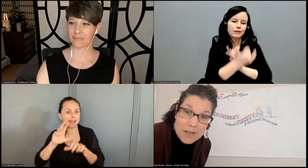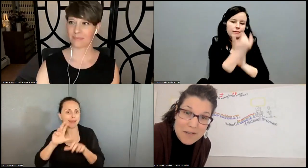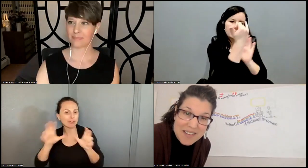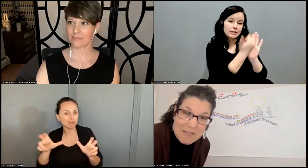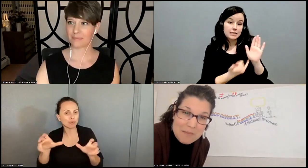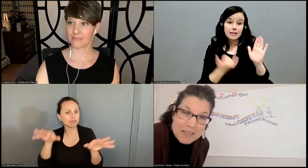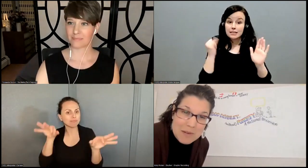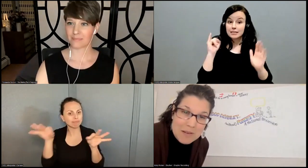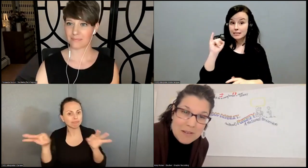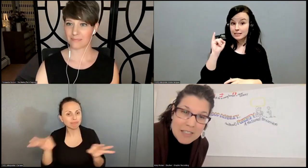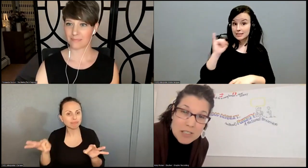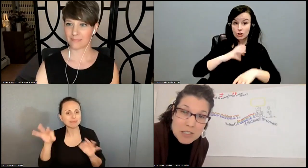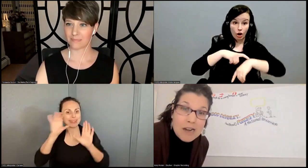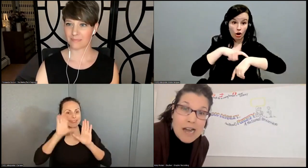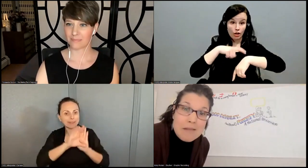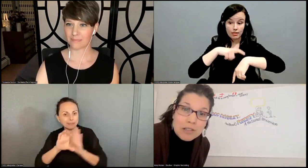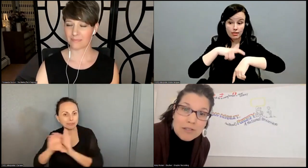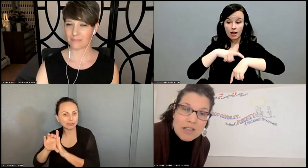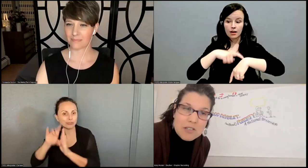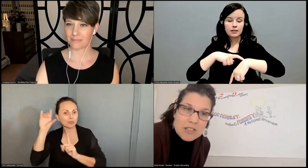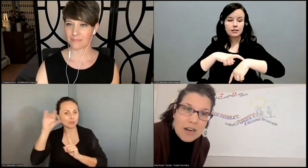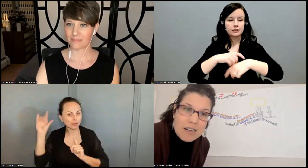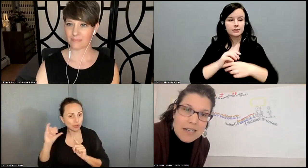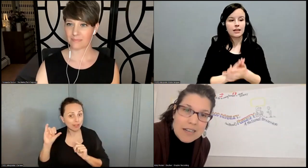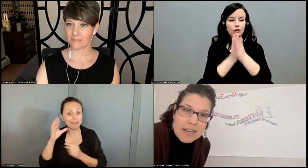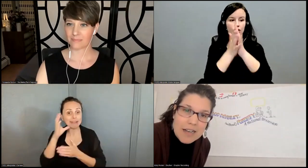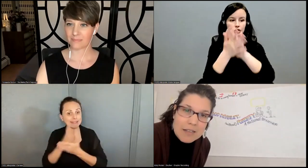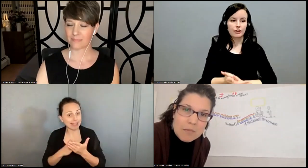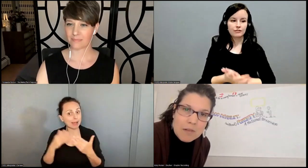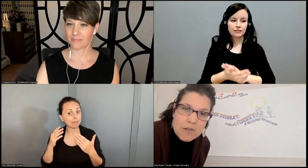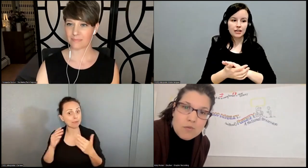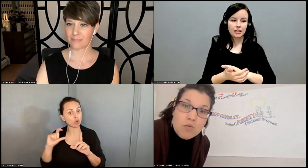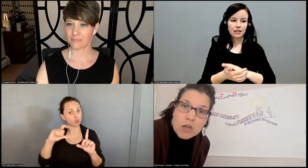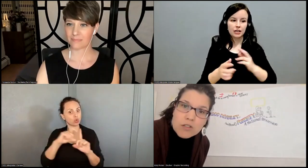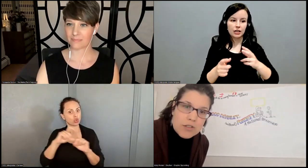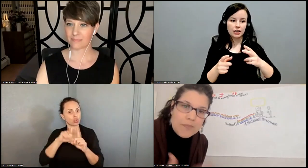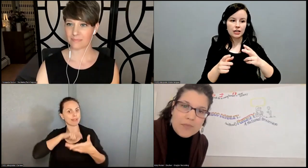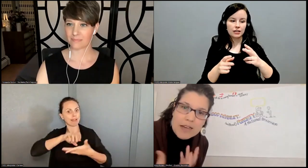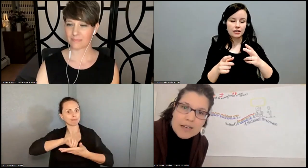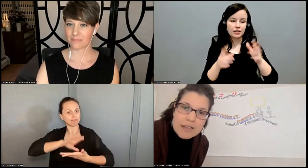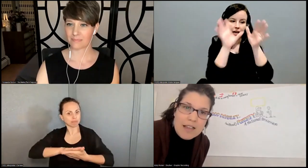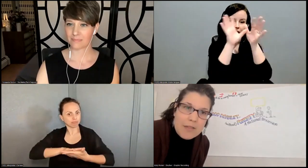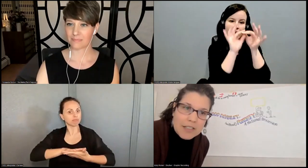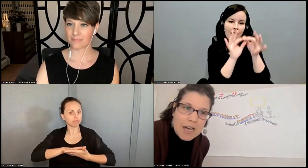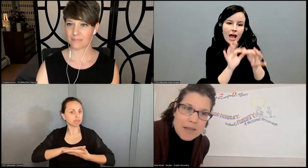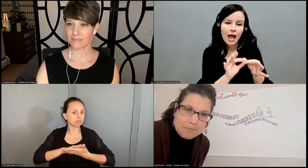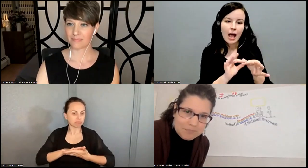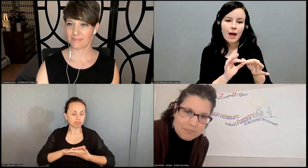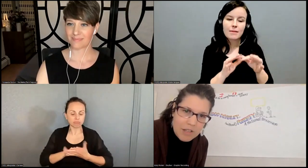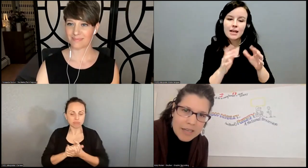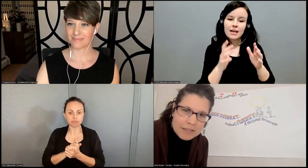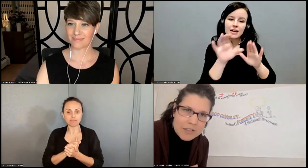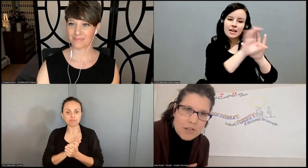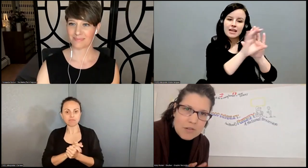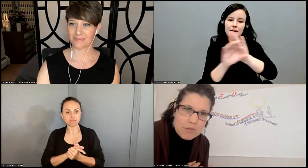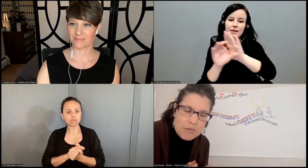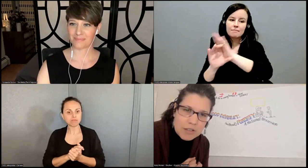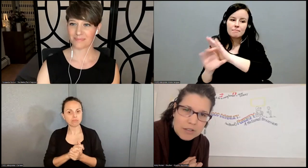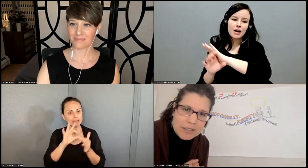you with my computer and describe what those images are and some of the words that are coming that link